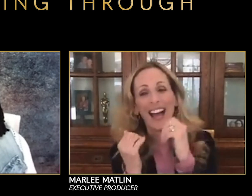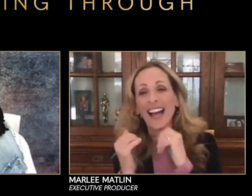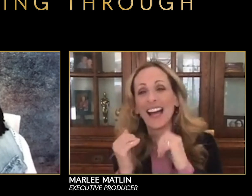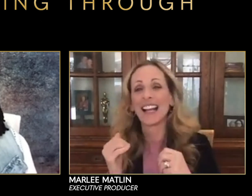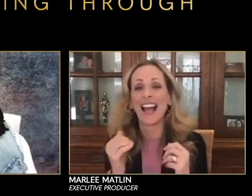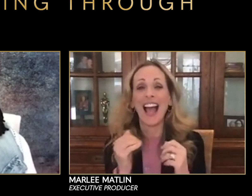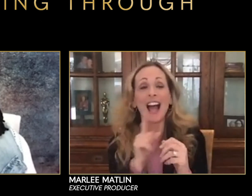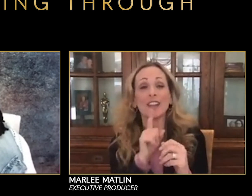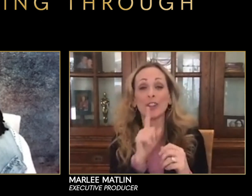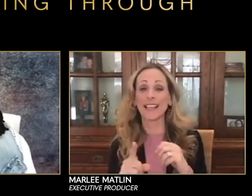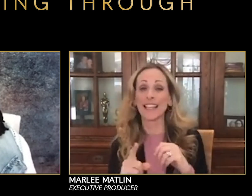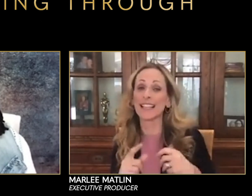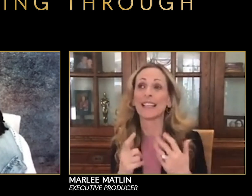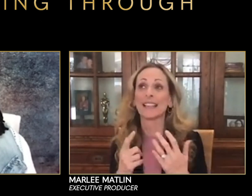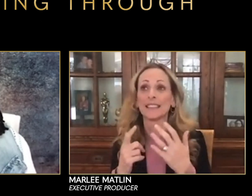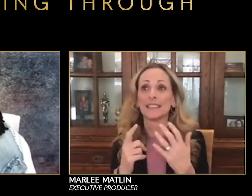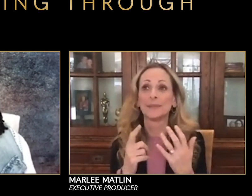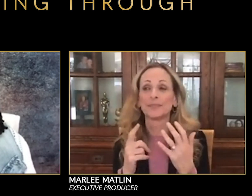Um,